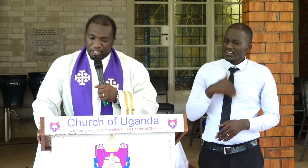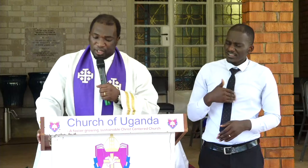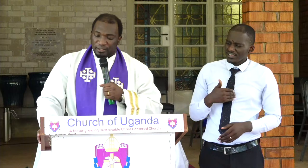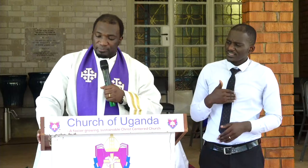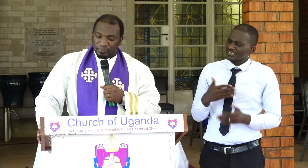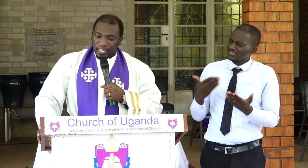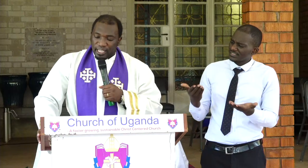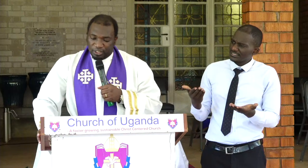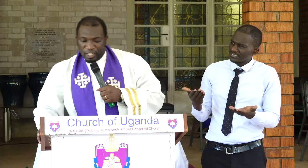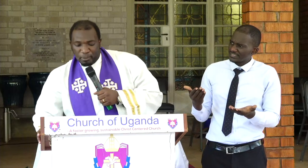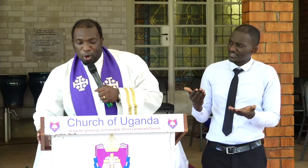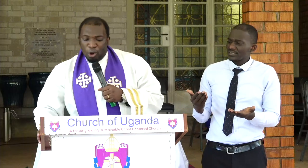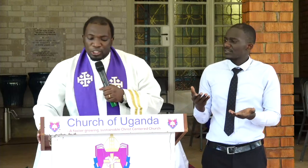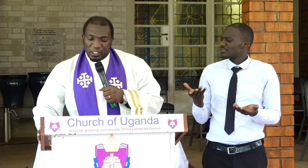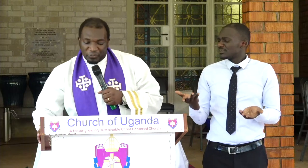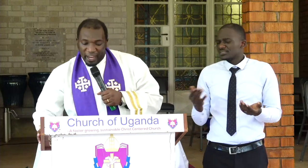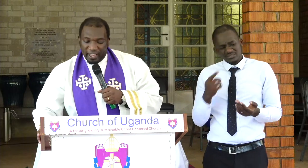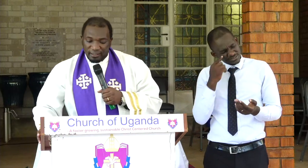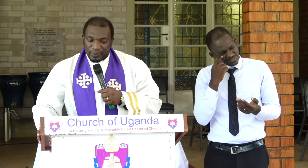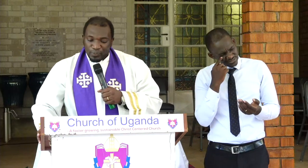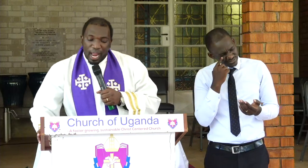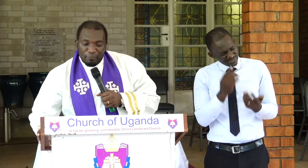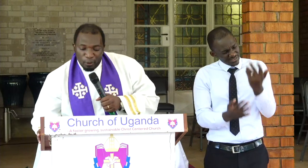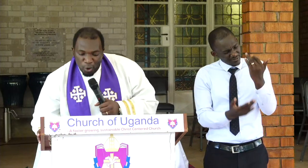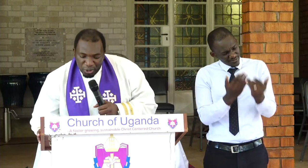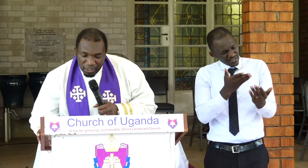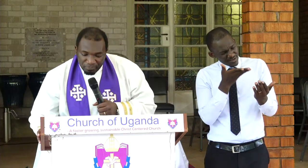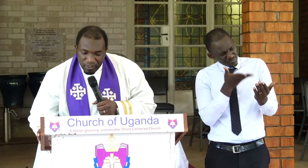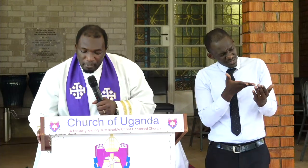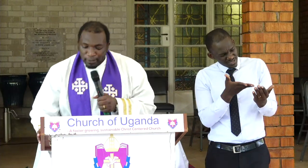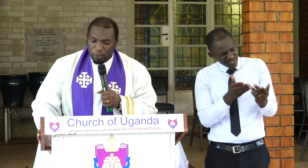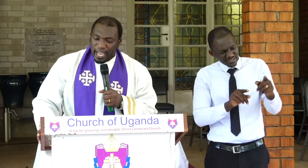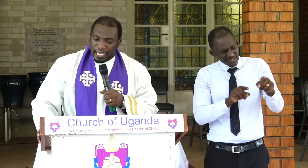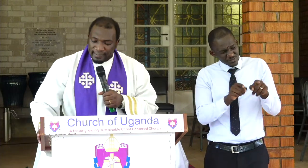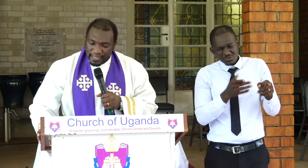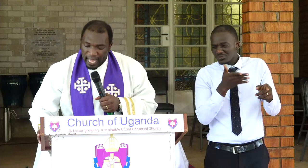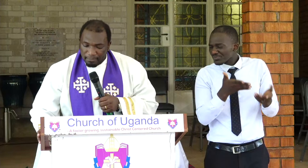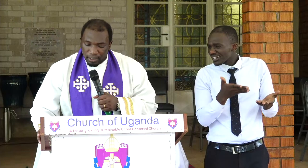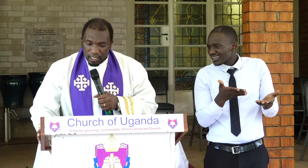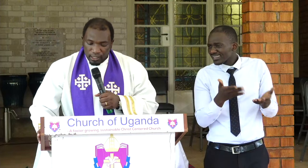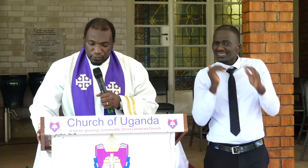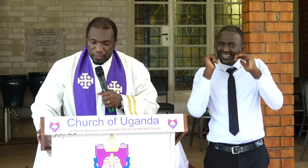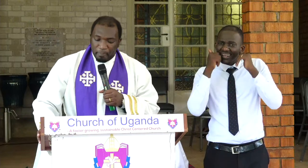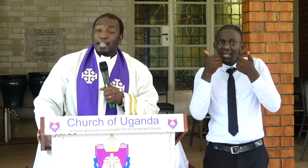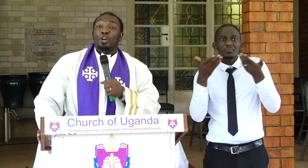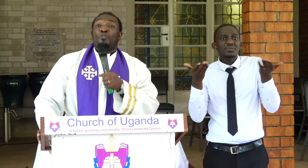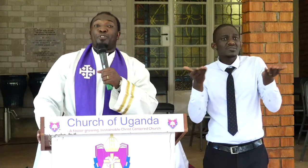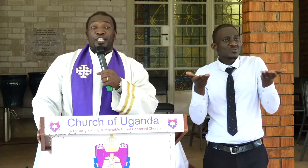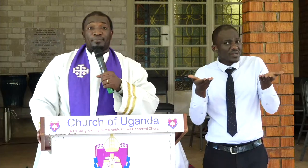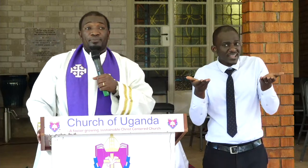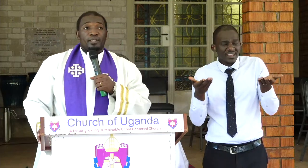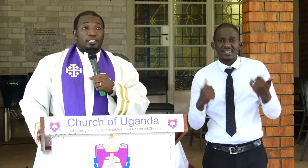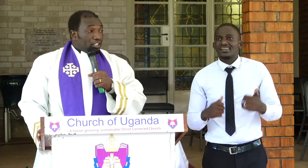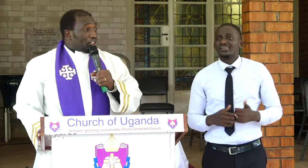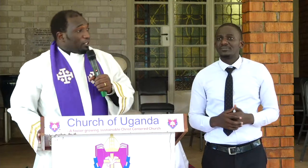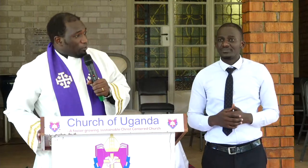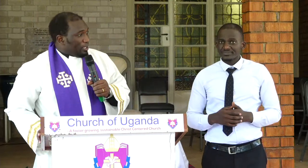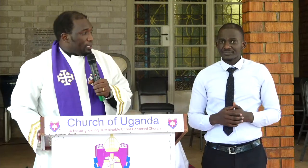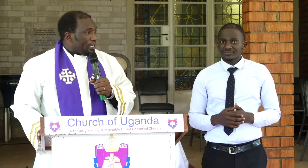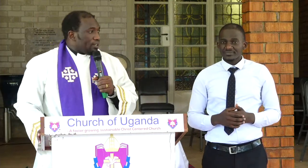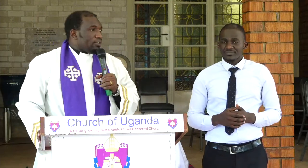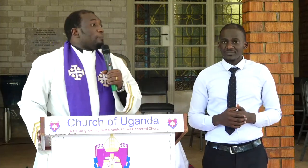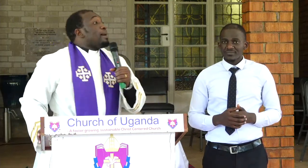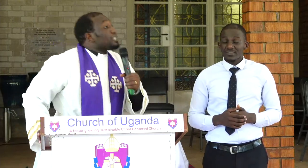I am, my son. He said, behold the fire and the wood. But where is the lamb for the burnt offering? Listen